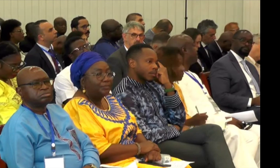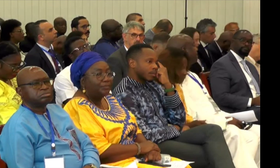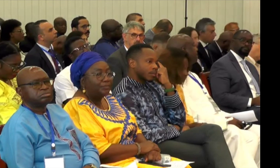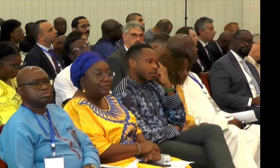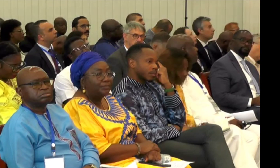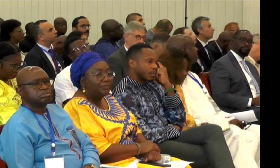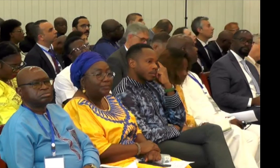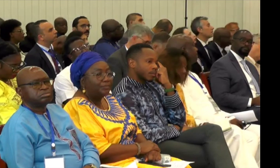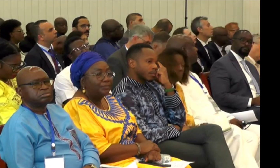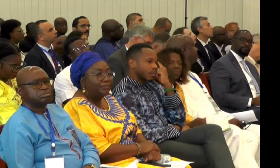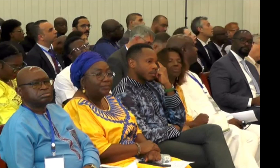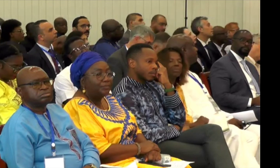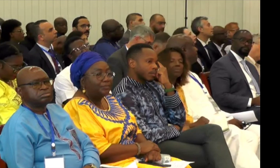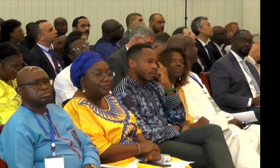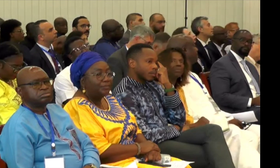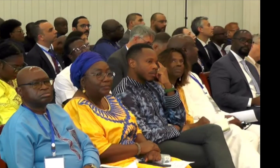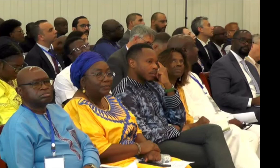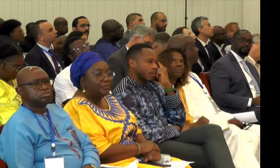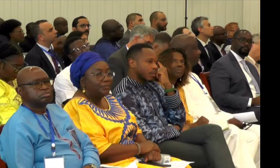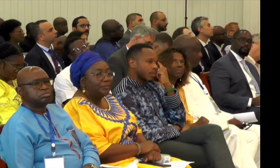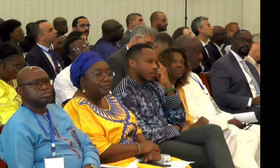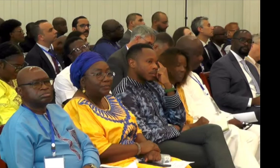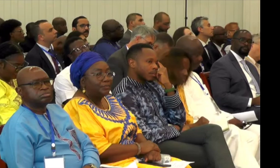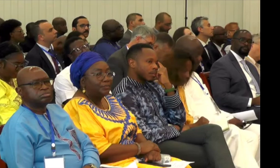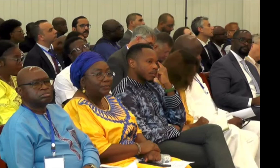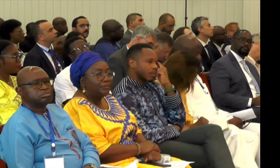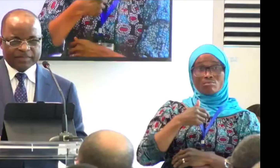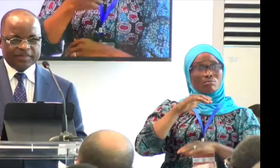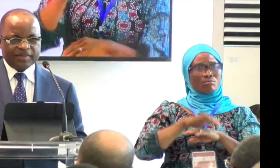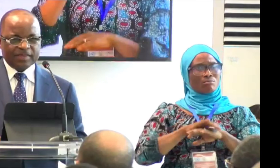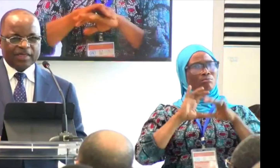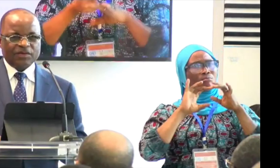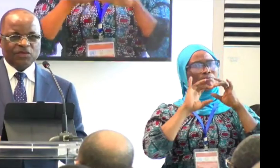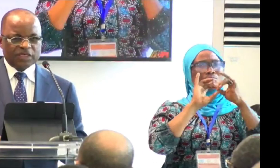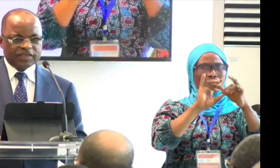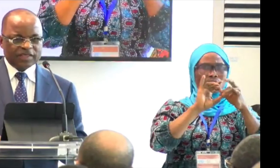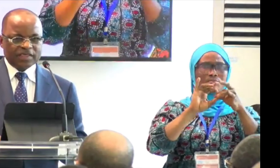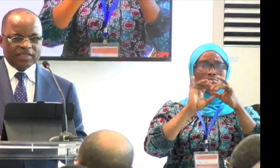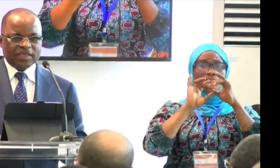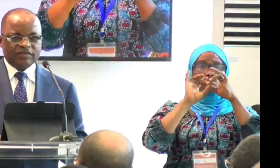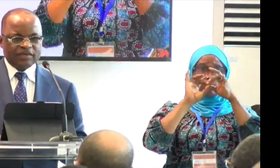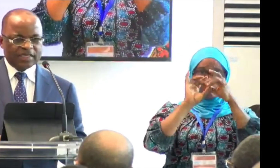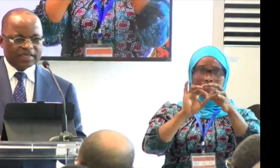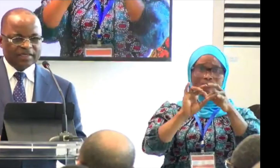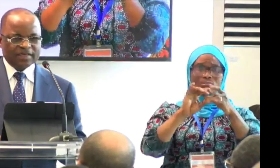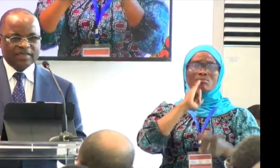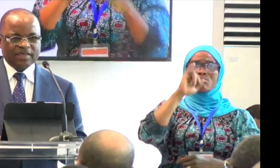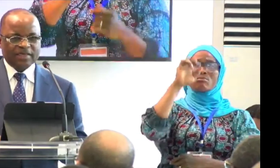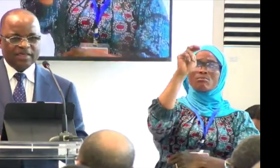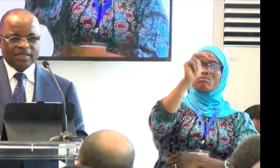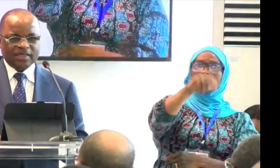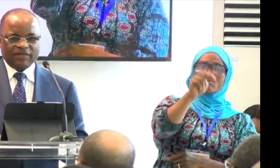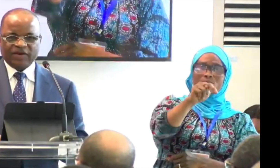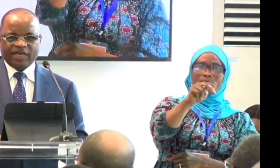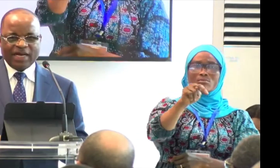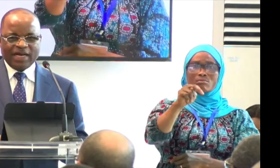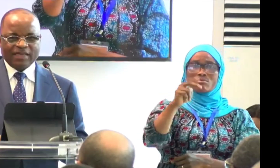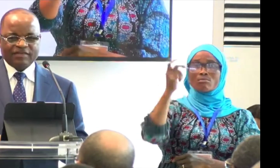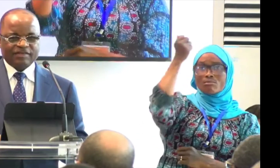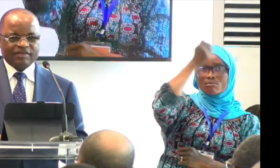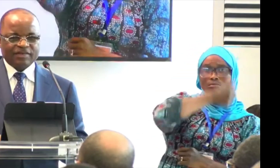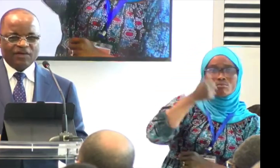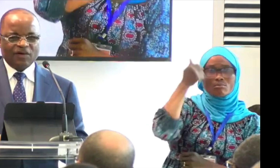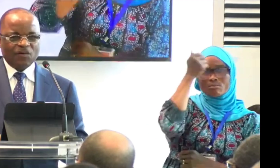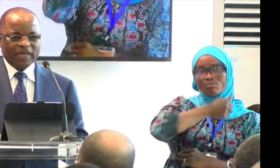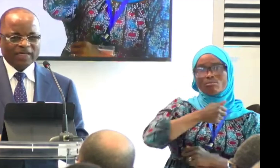the two speakers before me emphasize on unity. Unity is needed. Africa